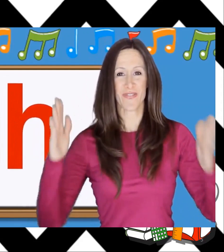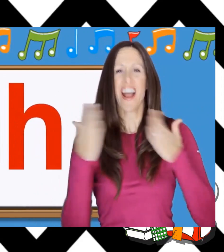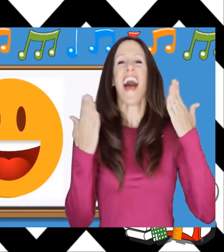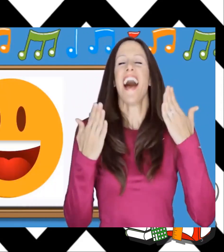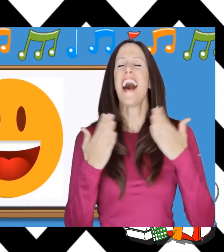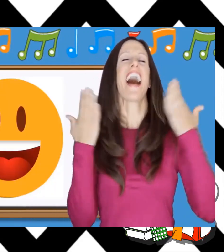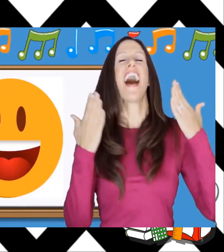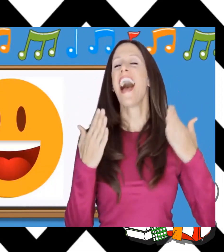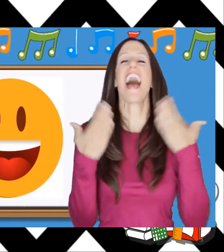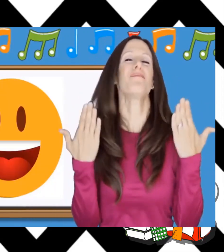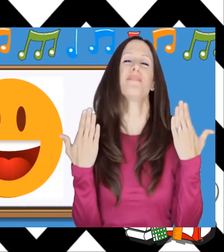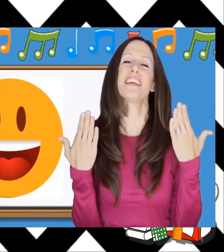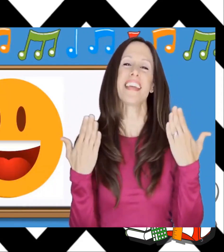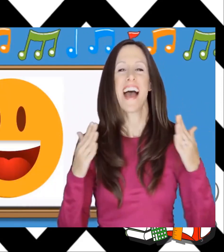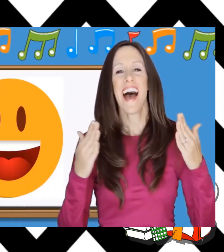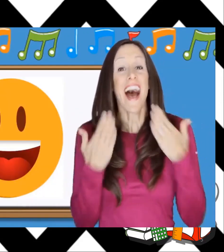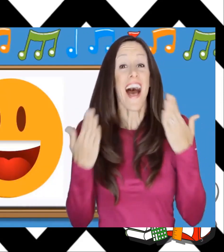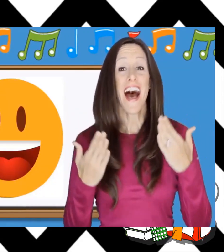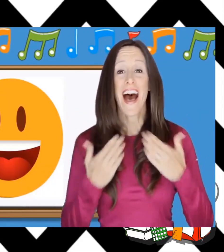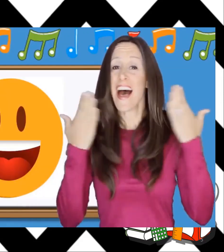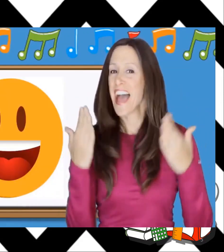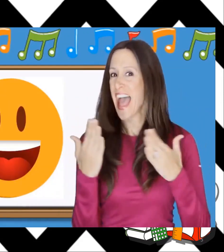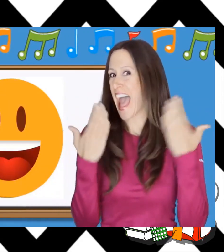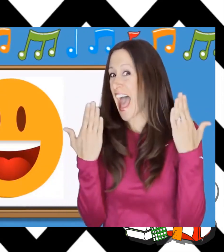H is for happy,